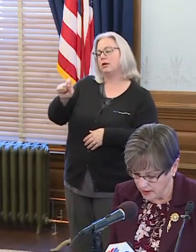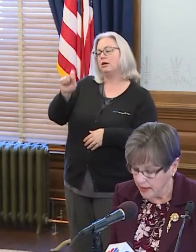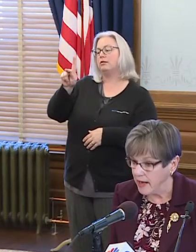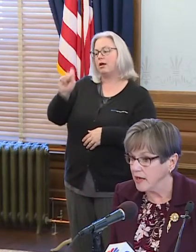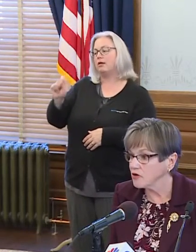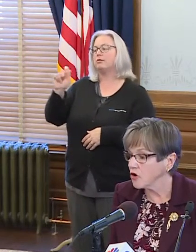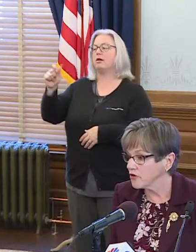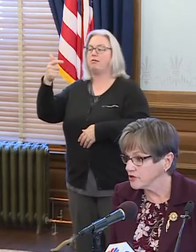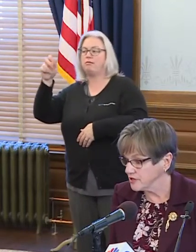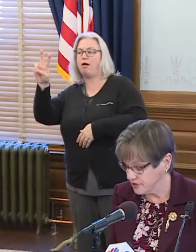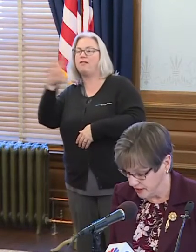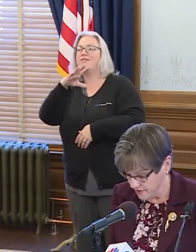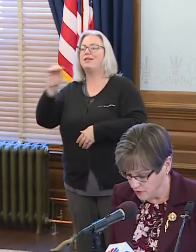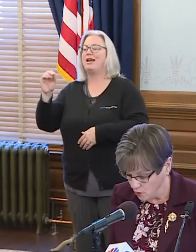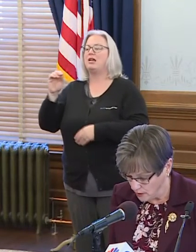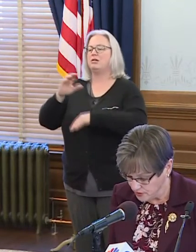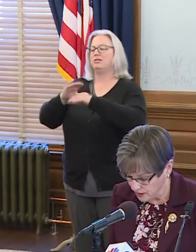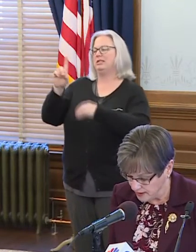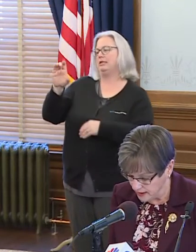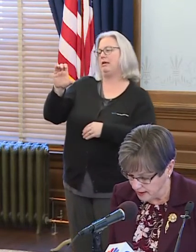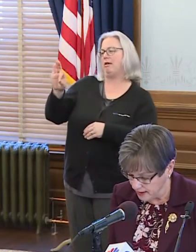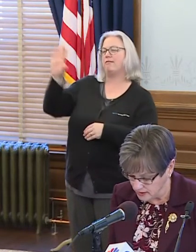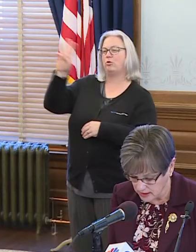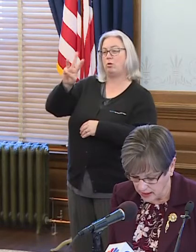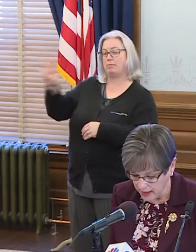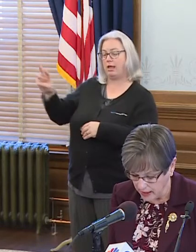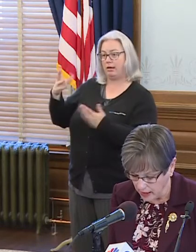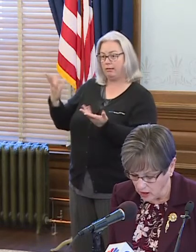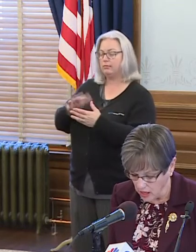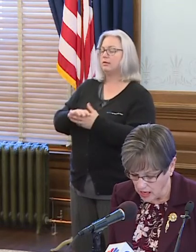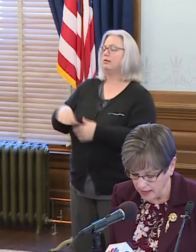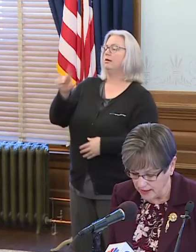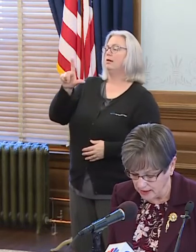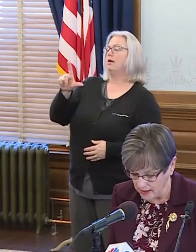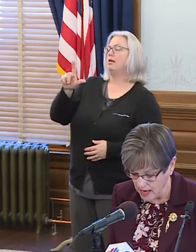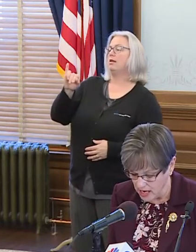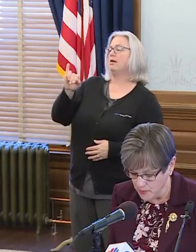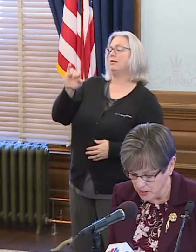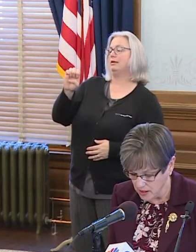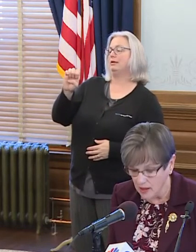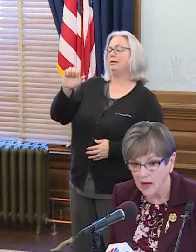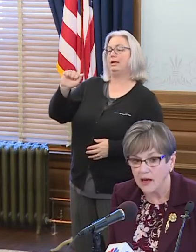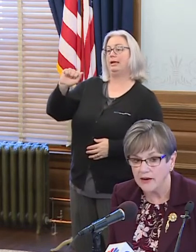covid.ks.gov, and on the DCF website at